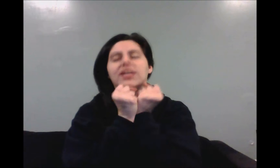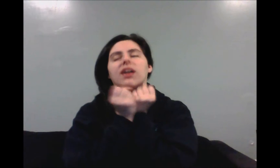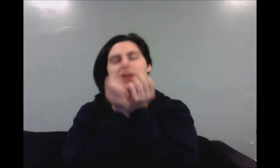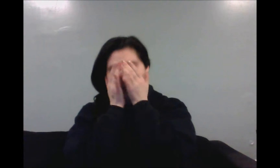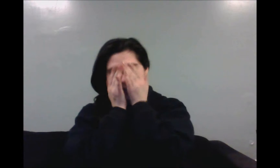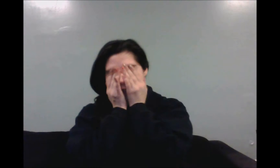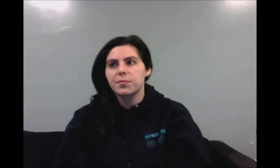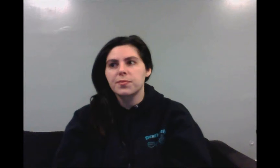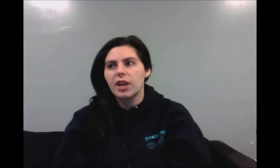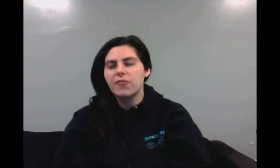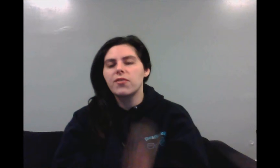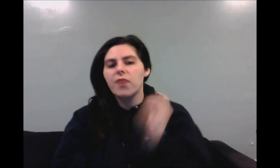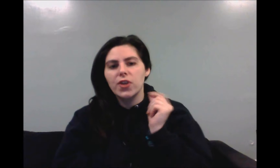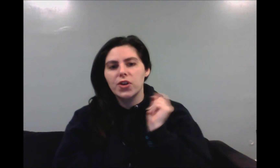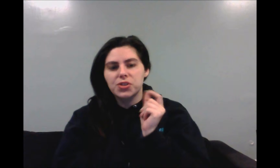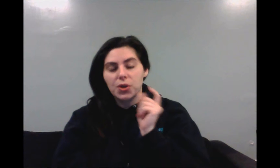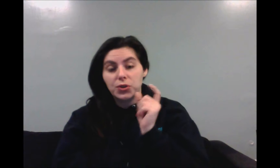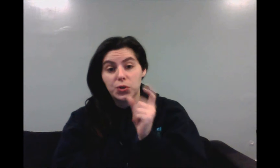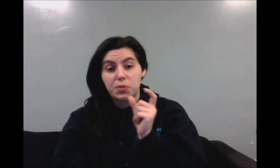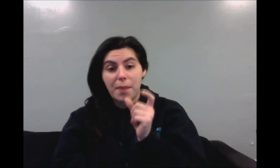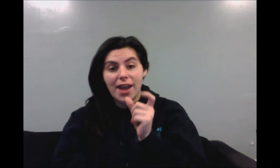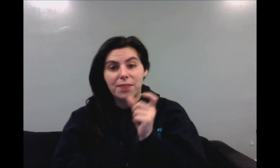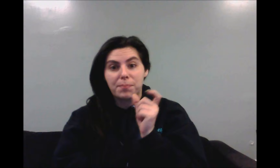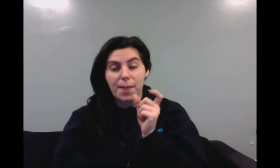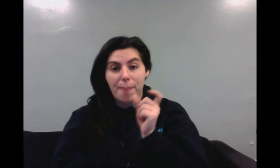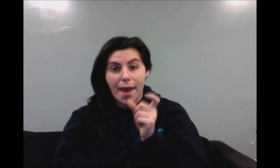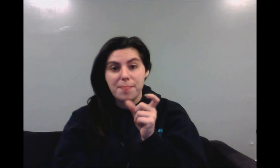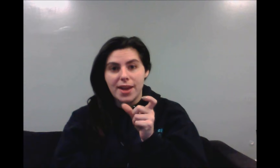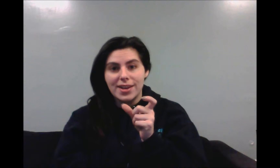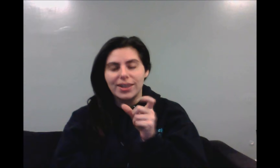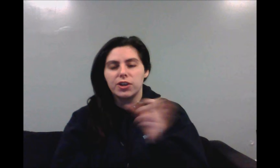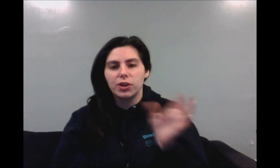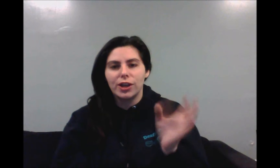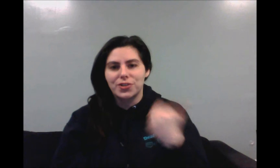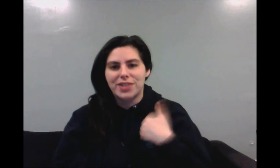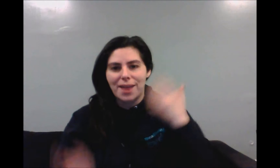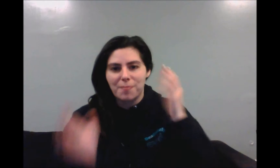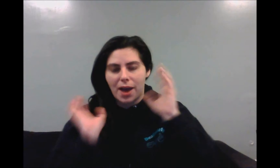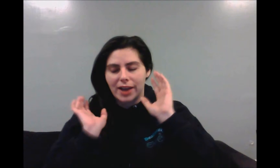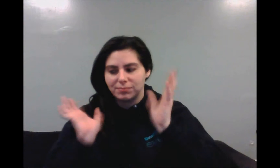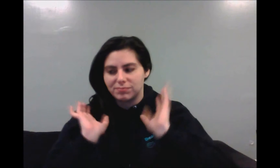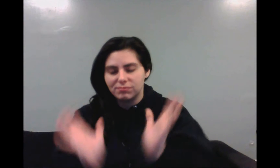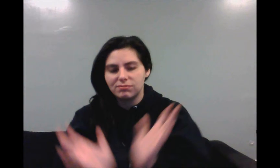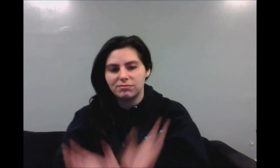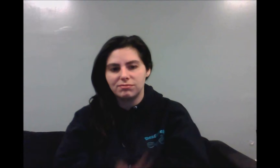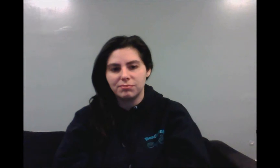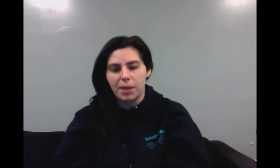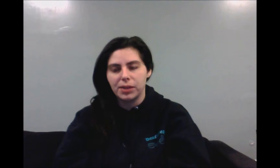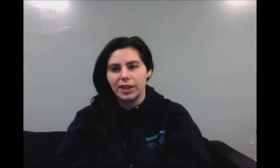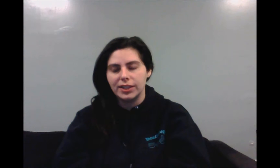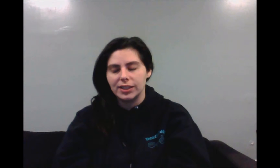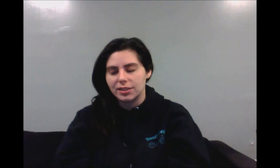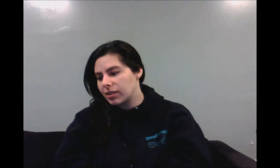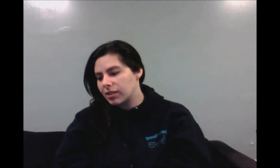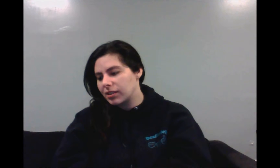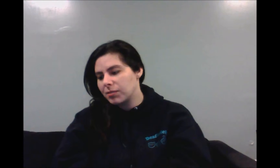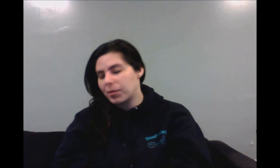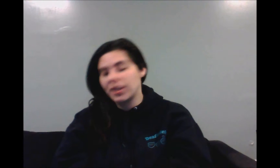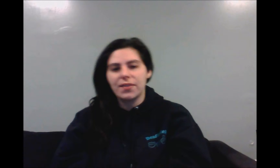the if you've ever heard the song Douchebag by Patent Pending, you'll understand my plight in this. But he never came